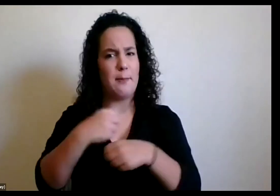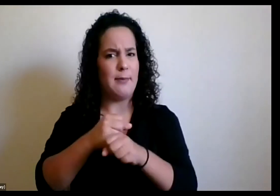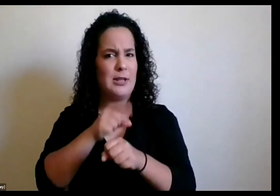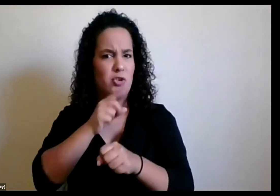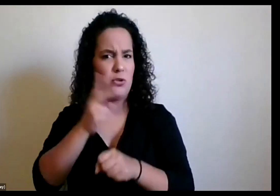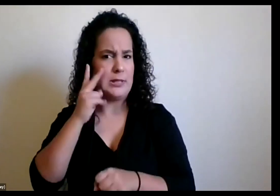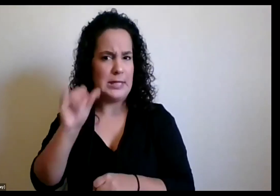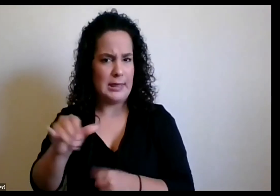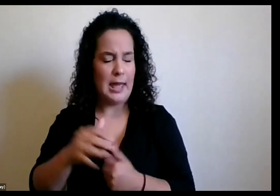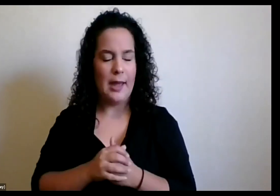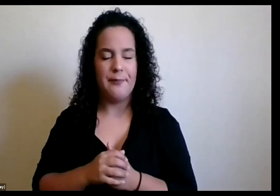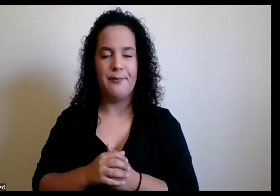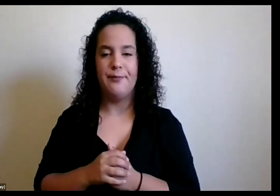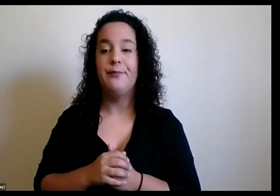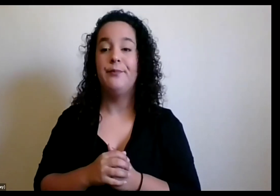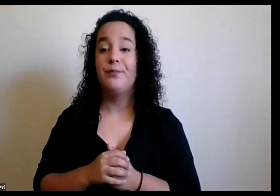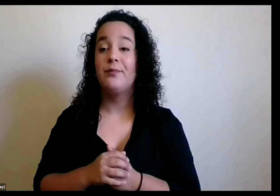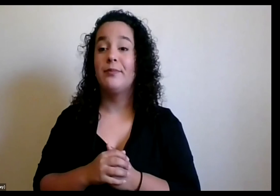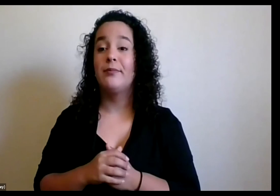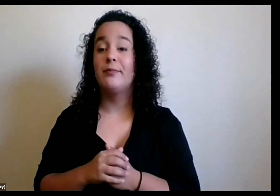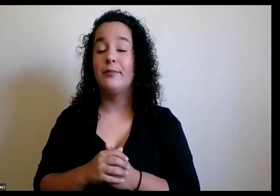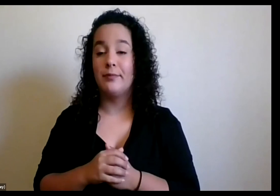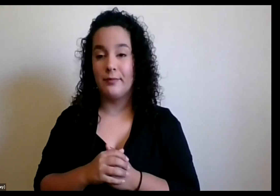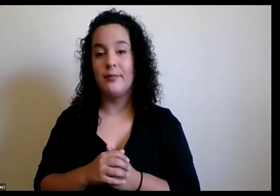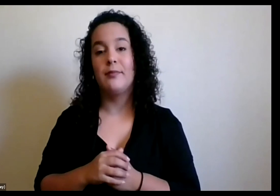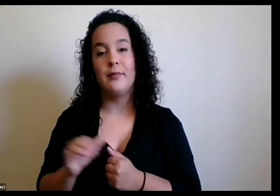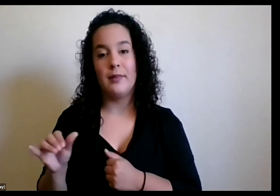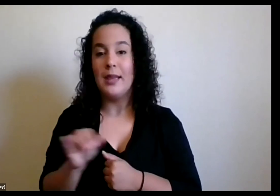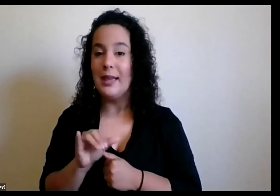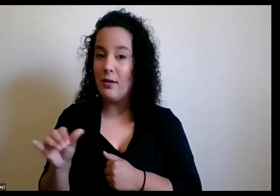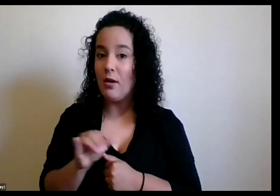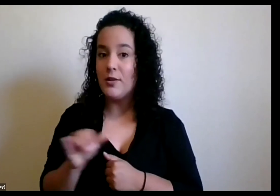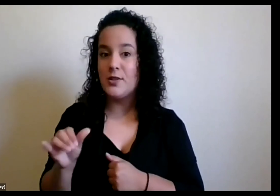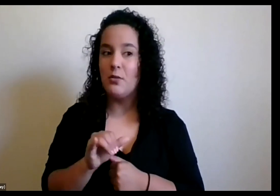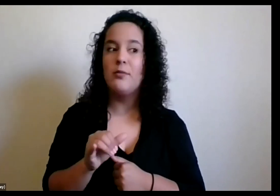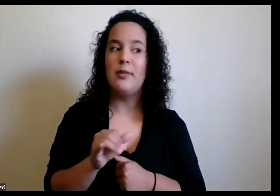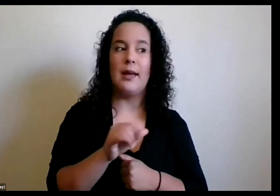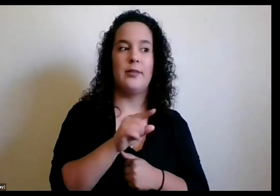like actual ground truth in terms of policy support too.